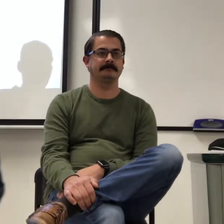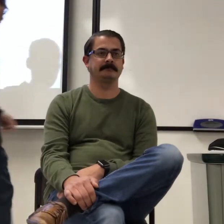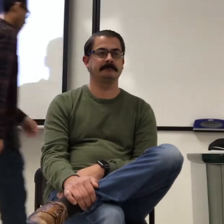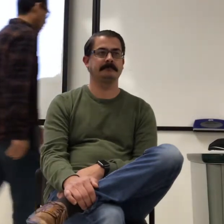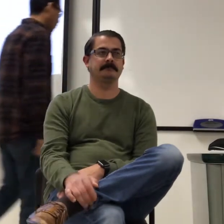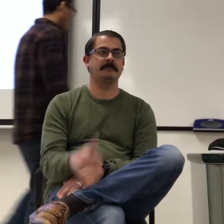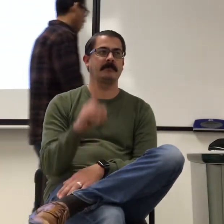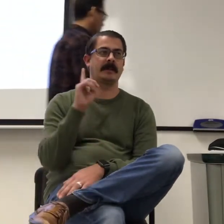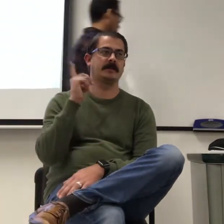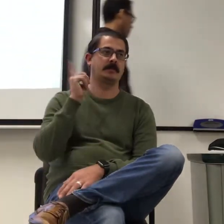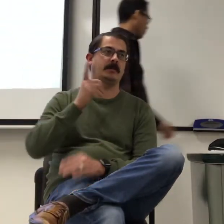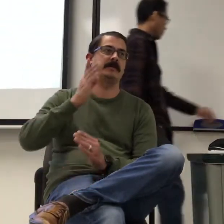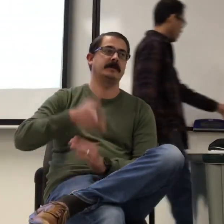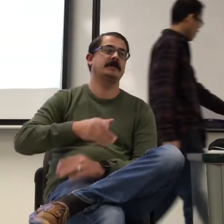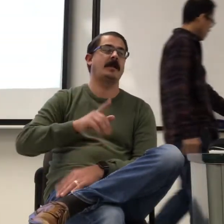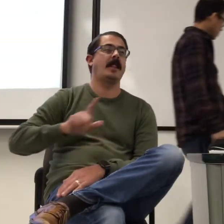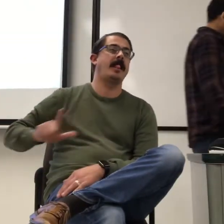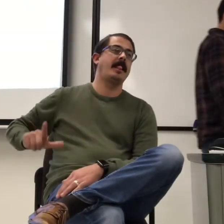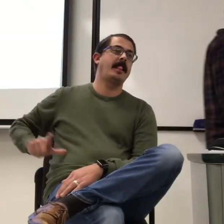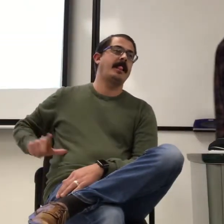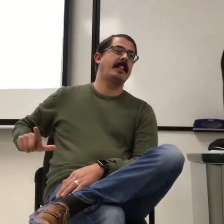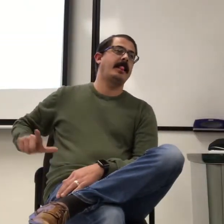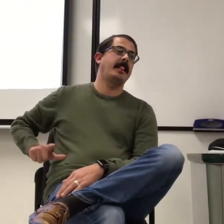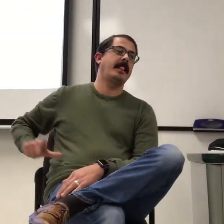where we left off, the liver lobule.